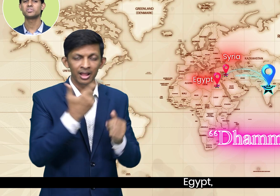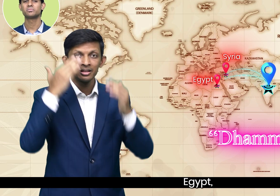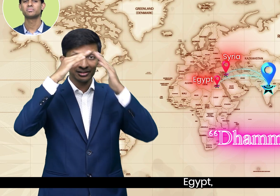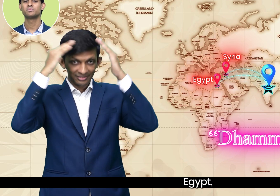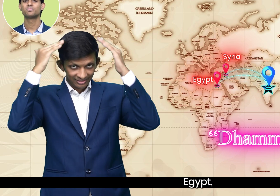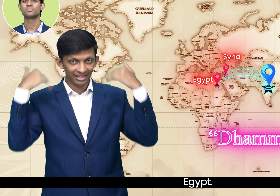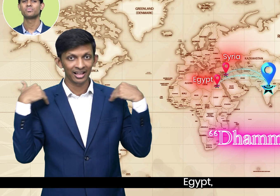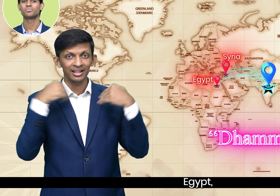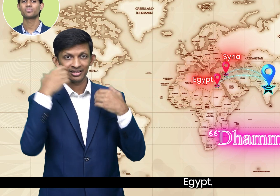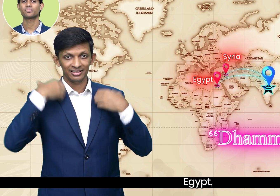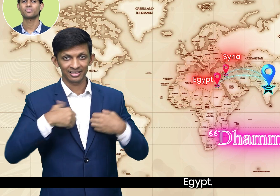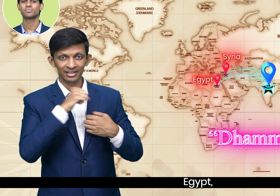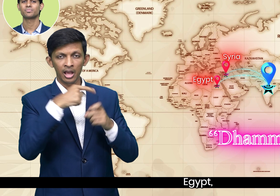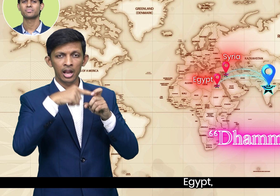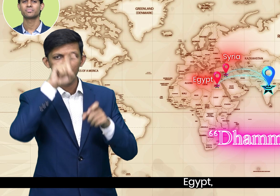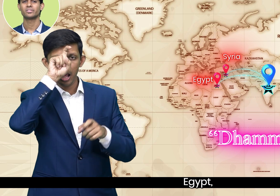Egypt,